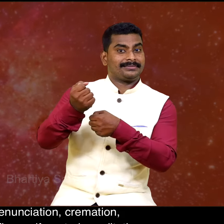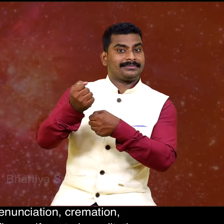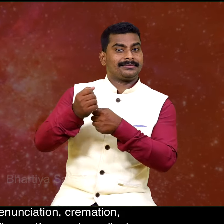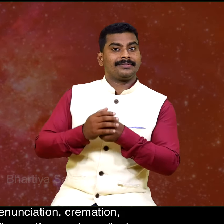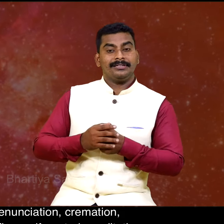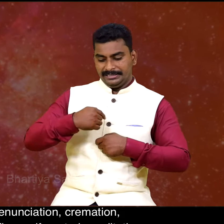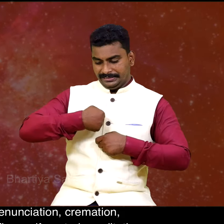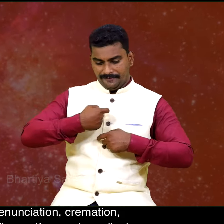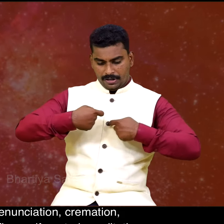sacrifice,